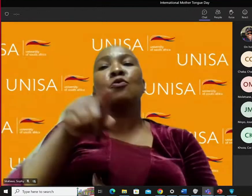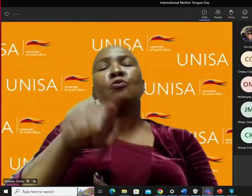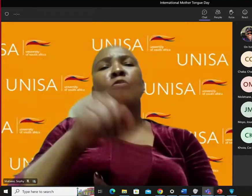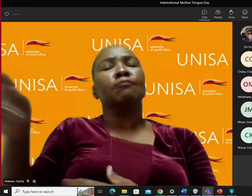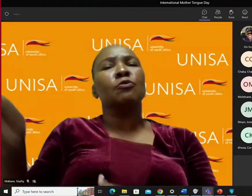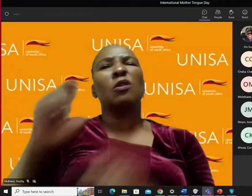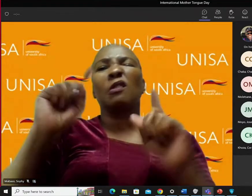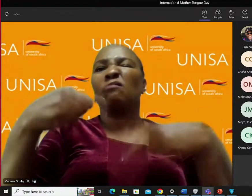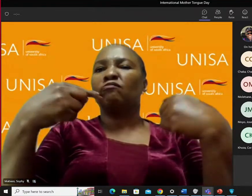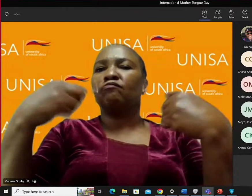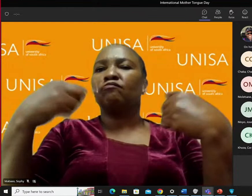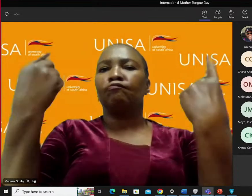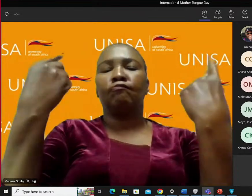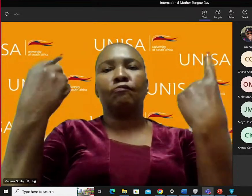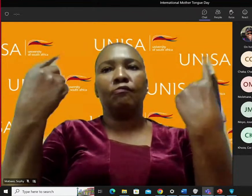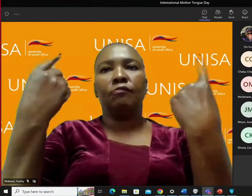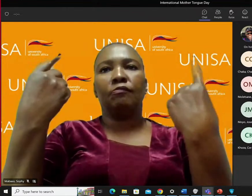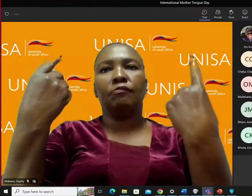cannot